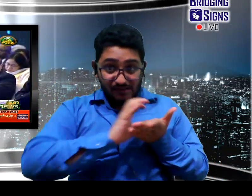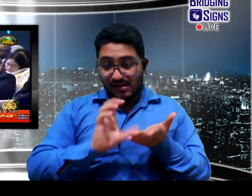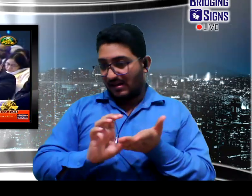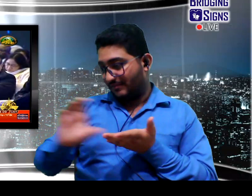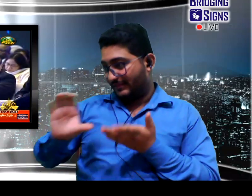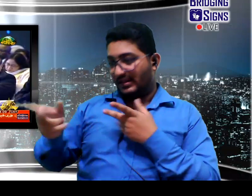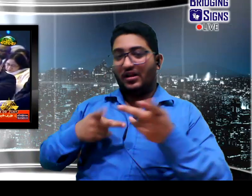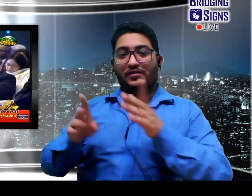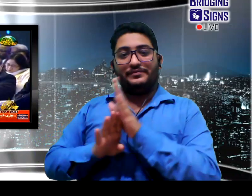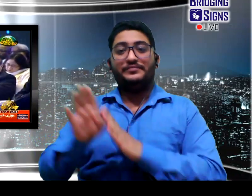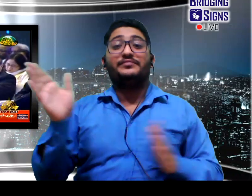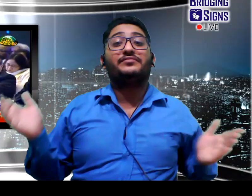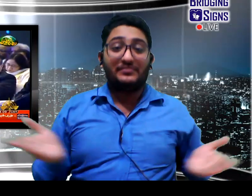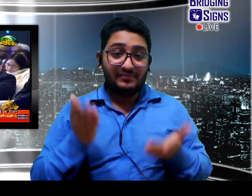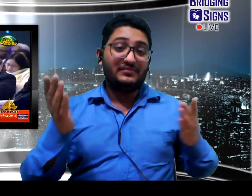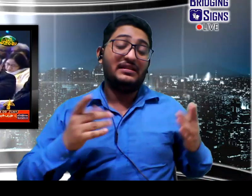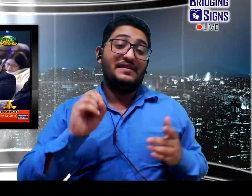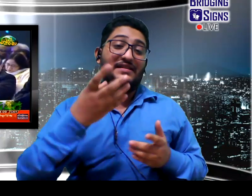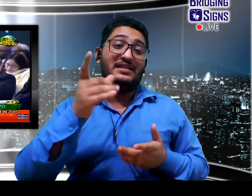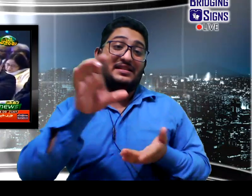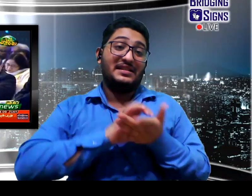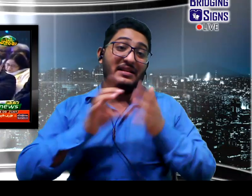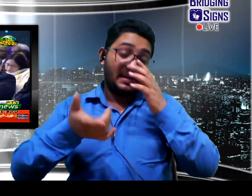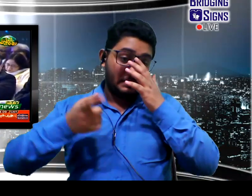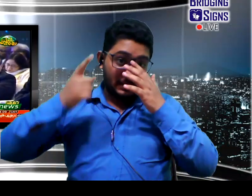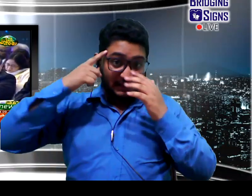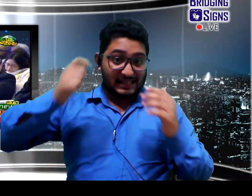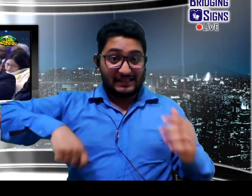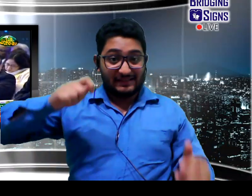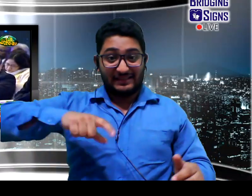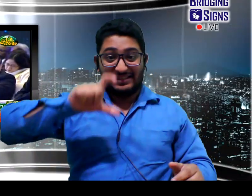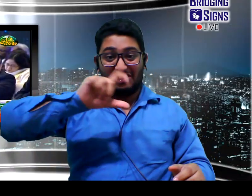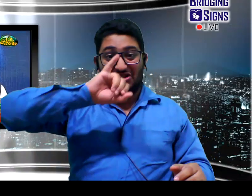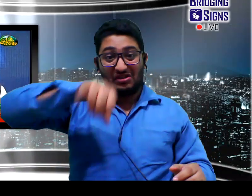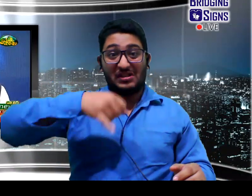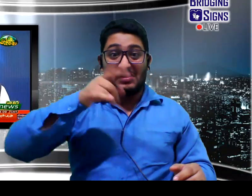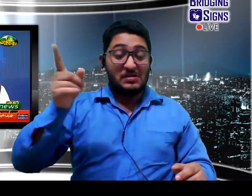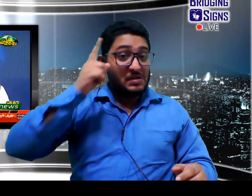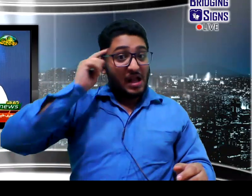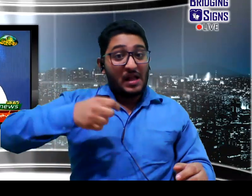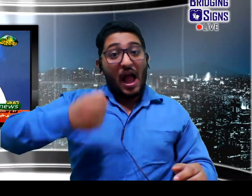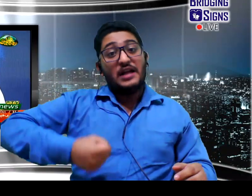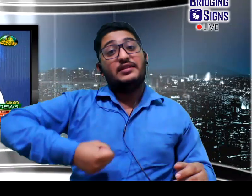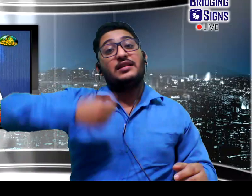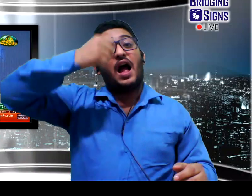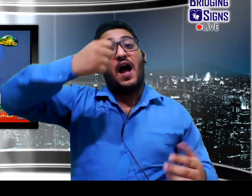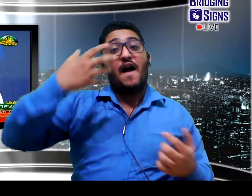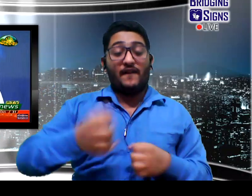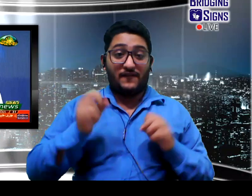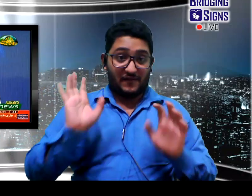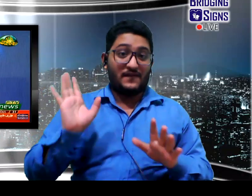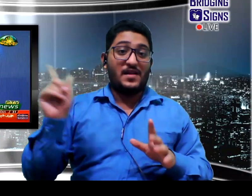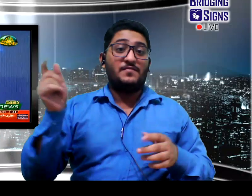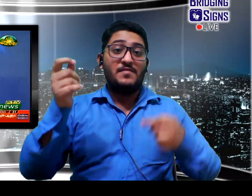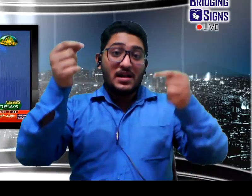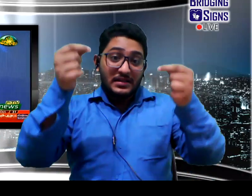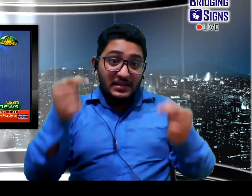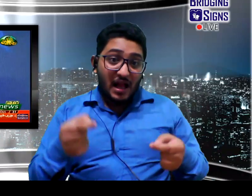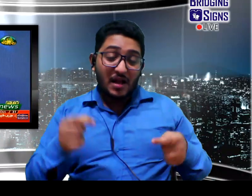working with the current Chief Justice, who is one of the best jurists. We are very fortunate to